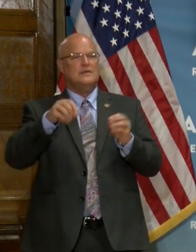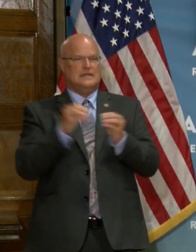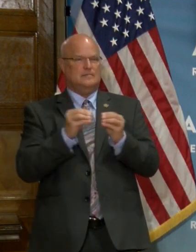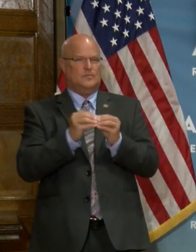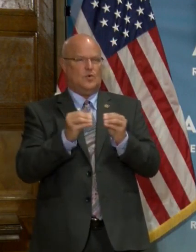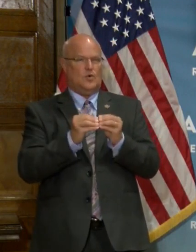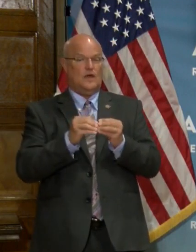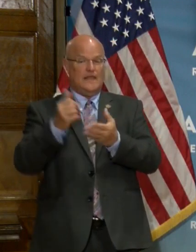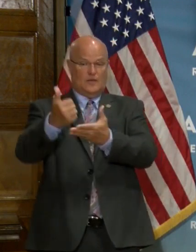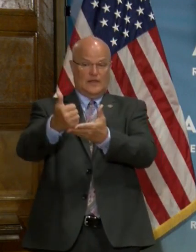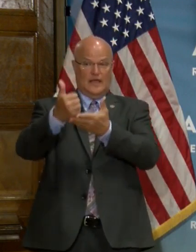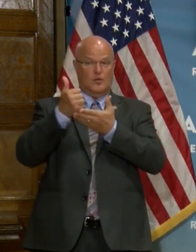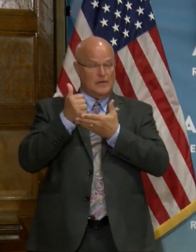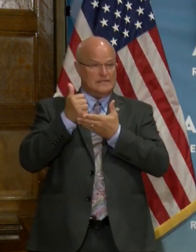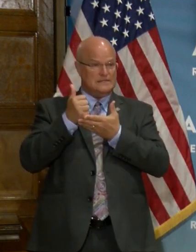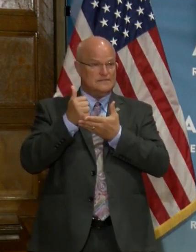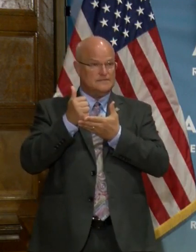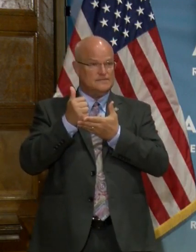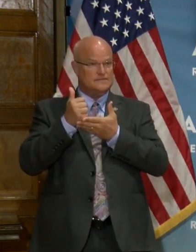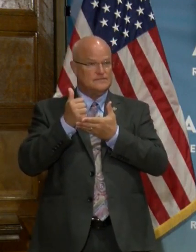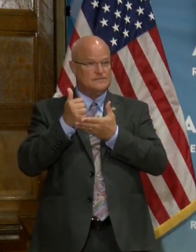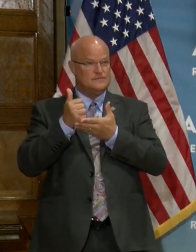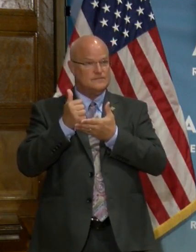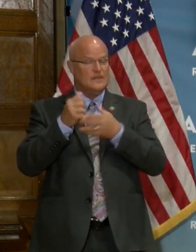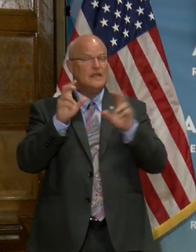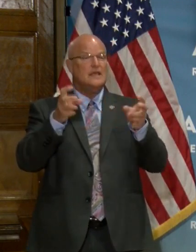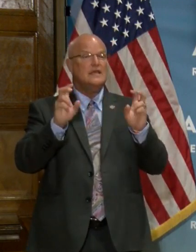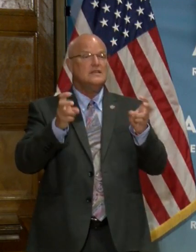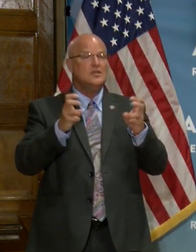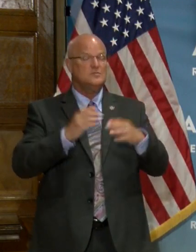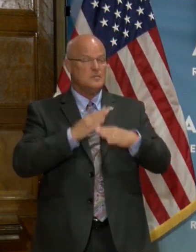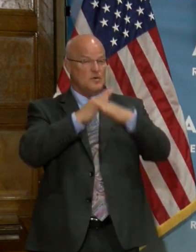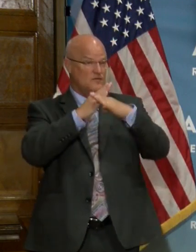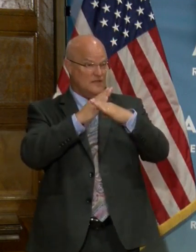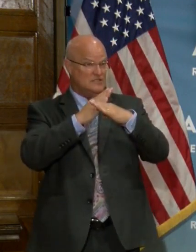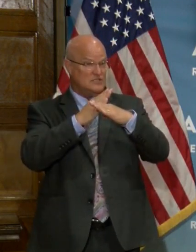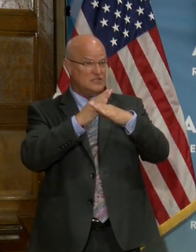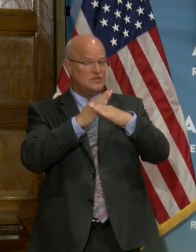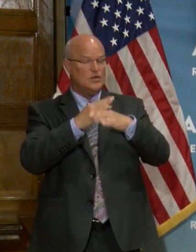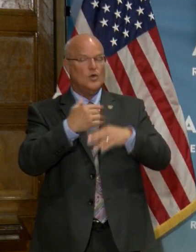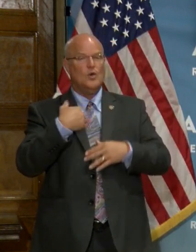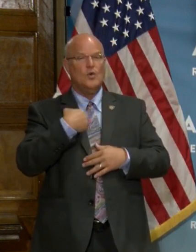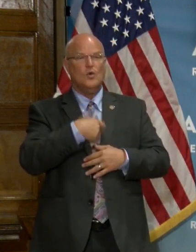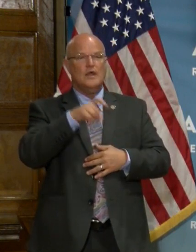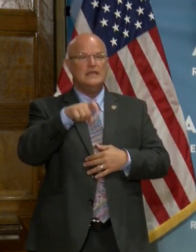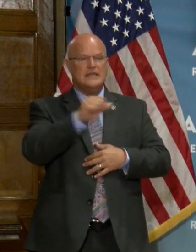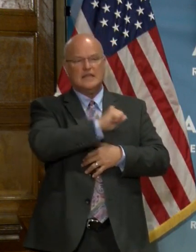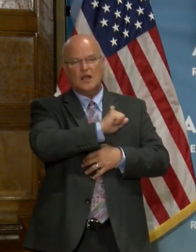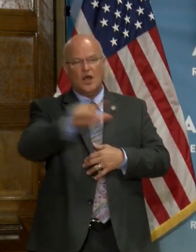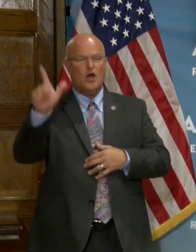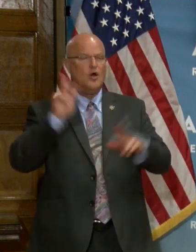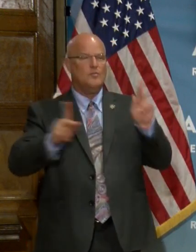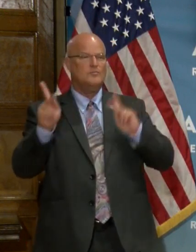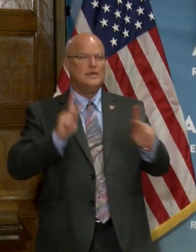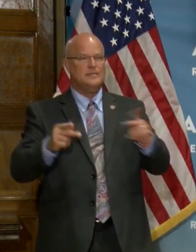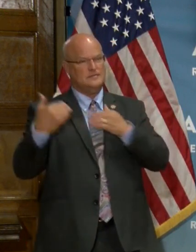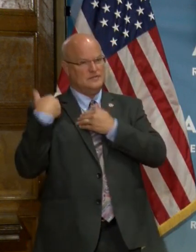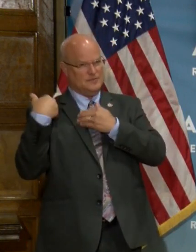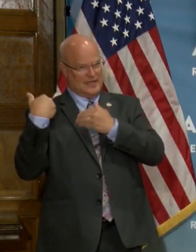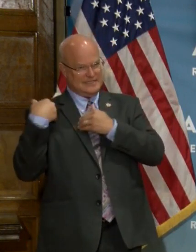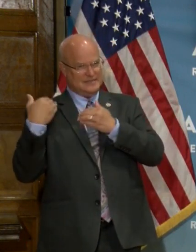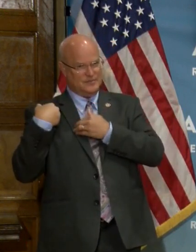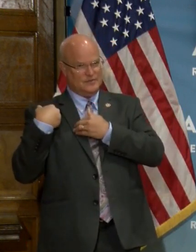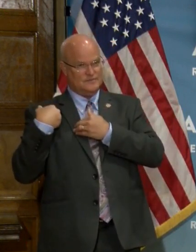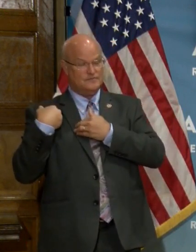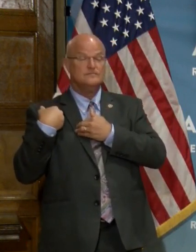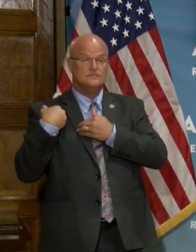So that's going to help us. In terms of prevention, though, we need everyone to do their part. We've talked about